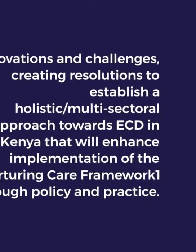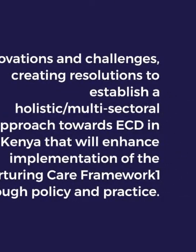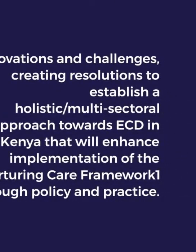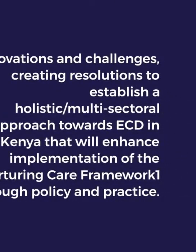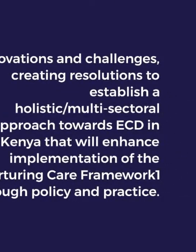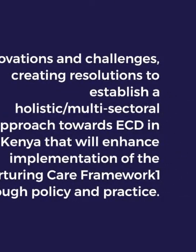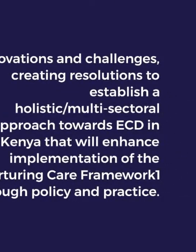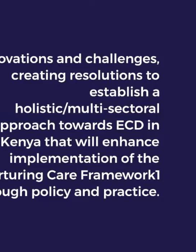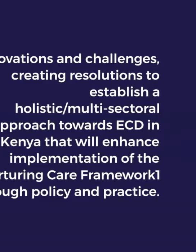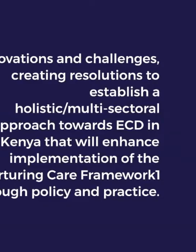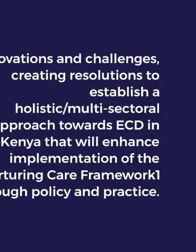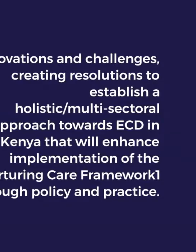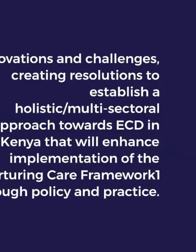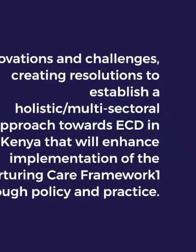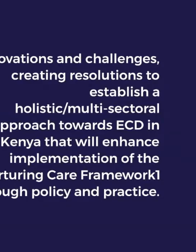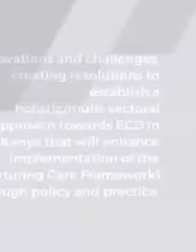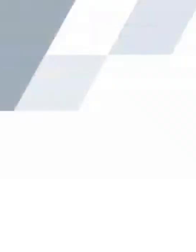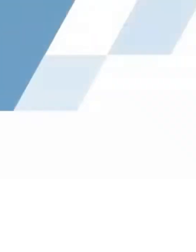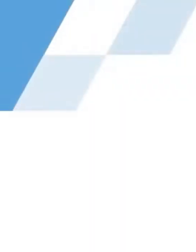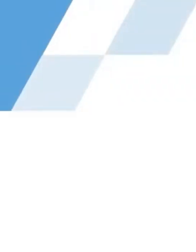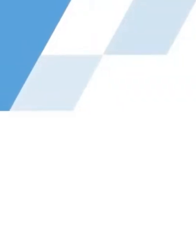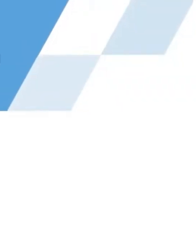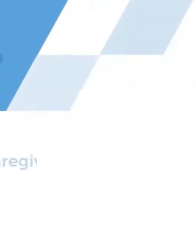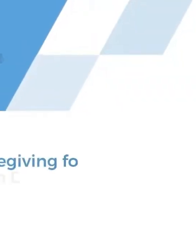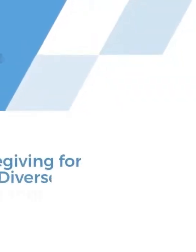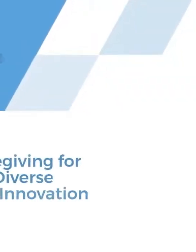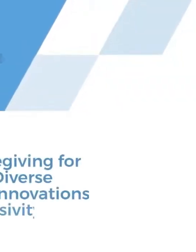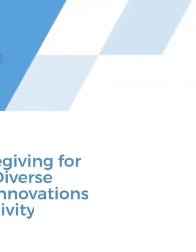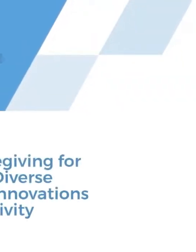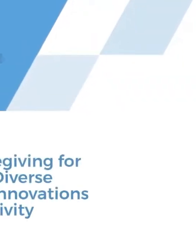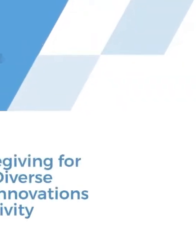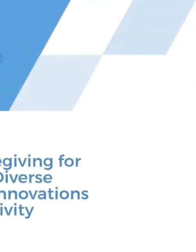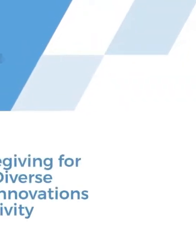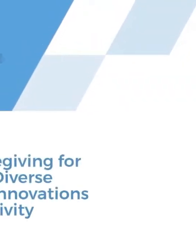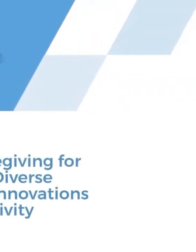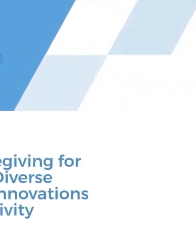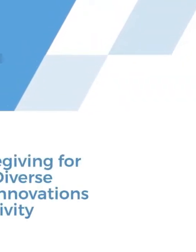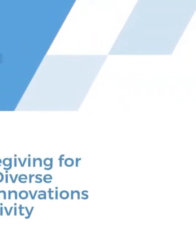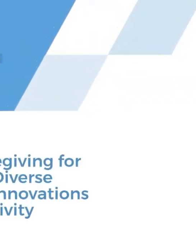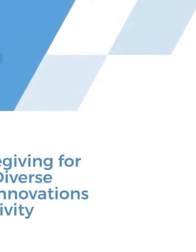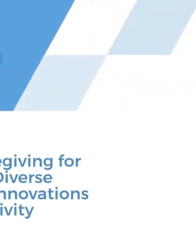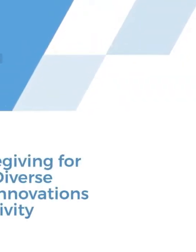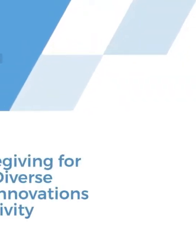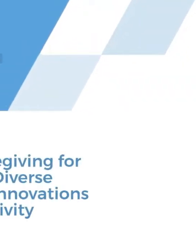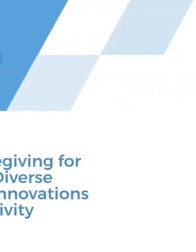munyalo timo. Ajiduto nyalo ponya dongo.